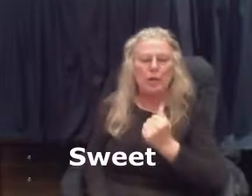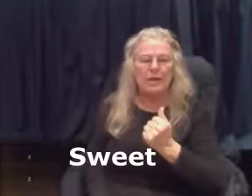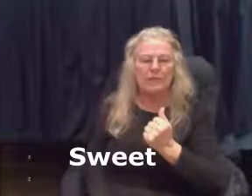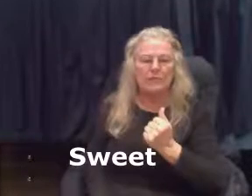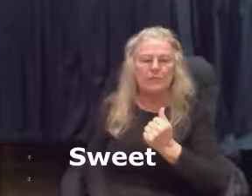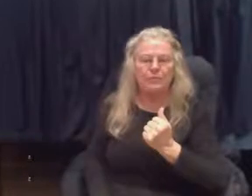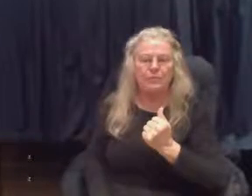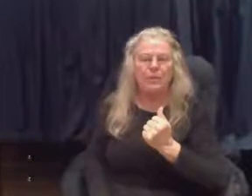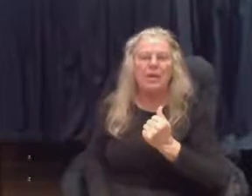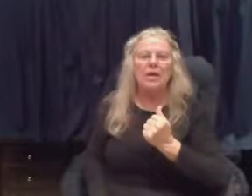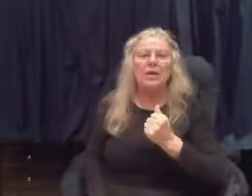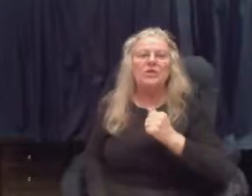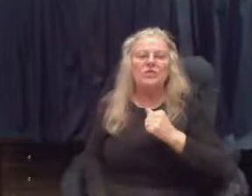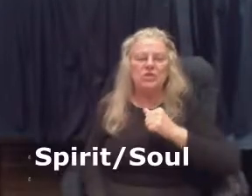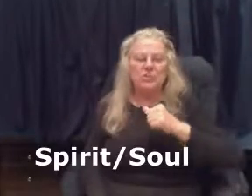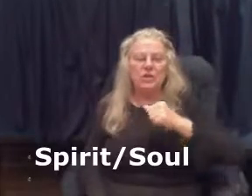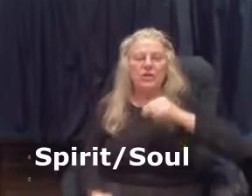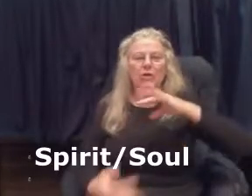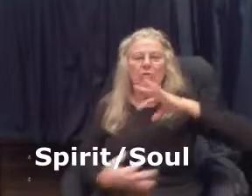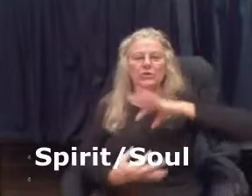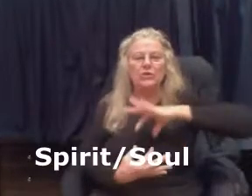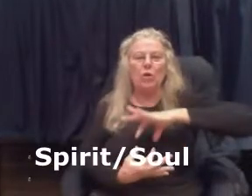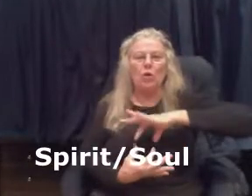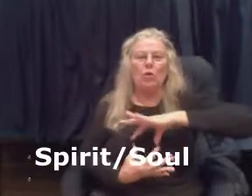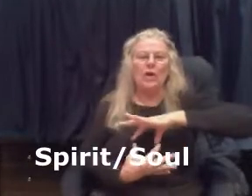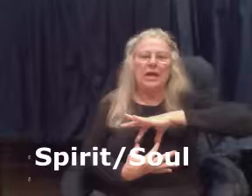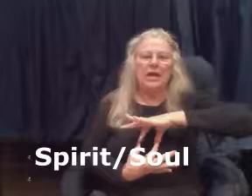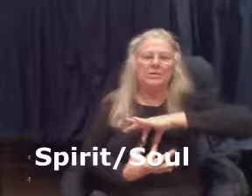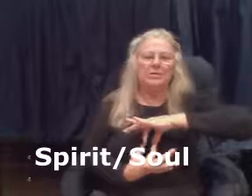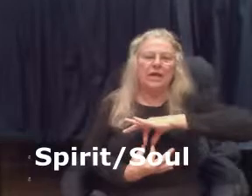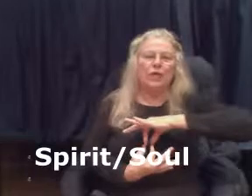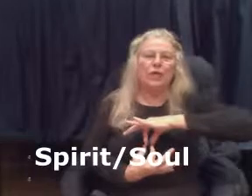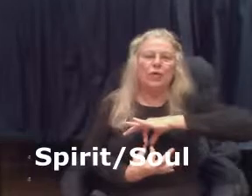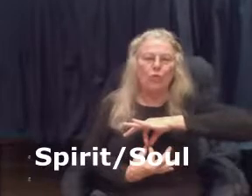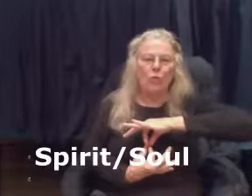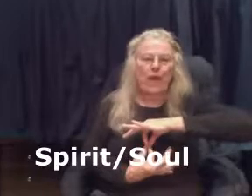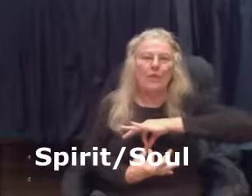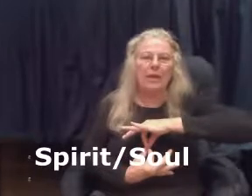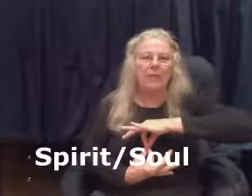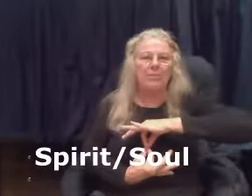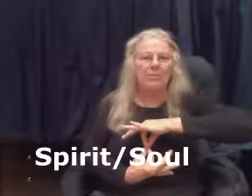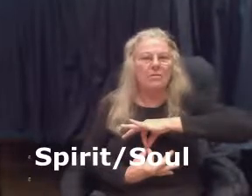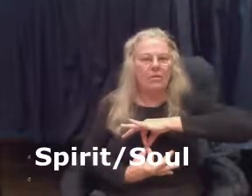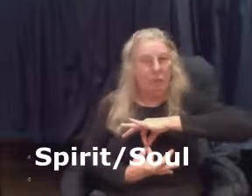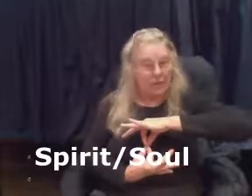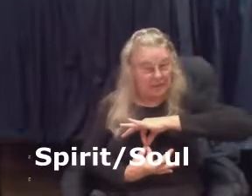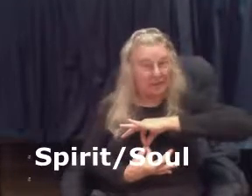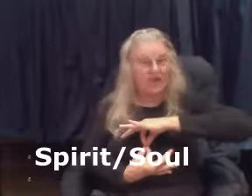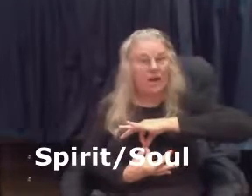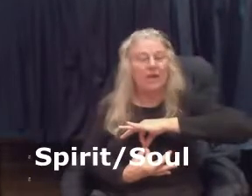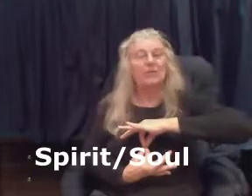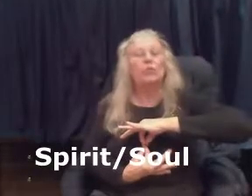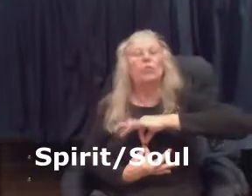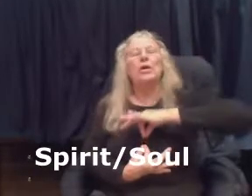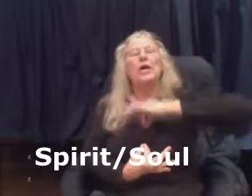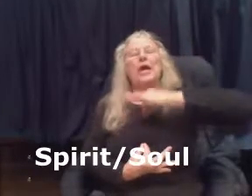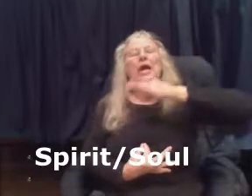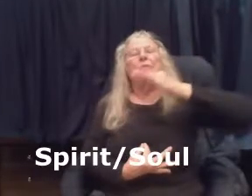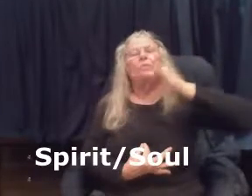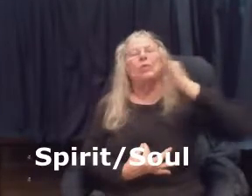Sweet. Spirit or soul, it's like you're grabbing what's inside of you and